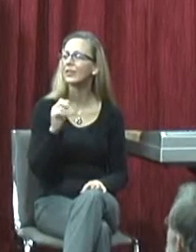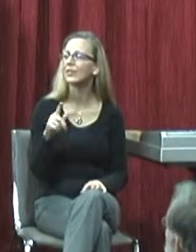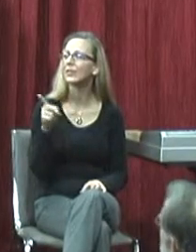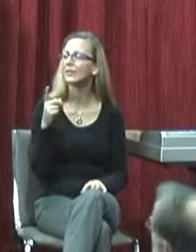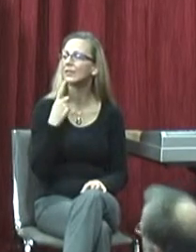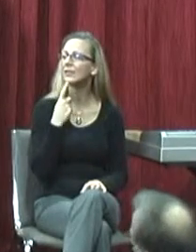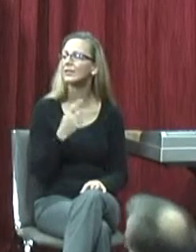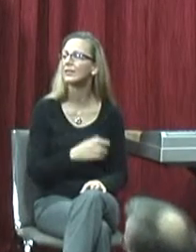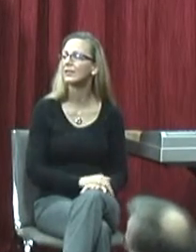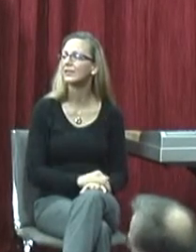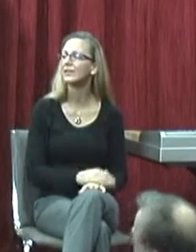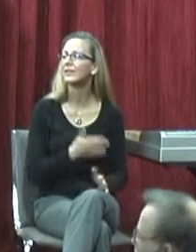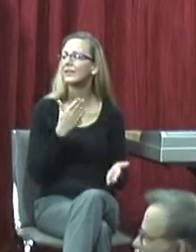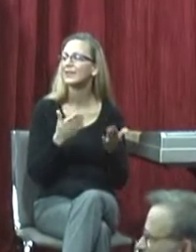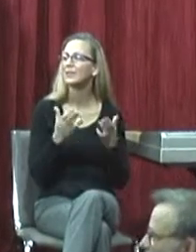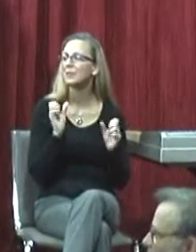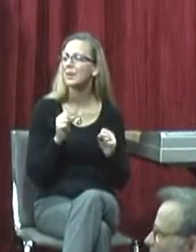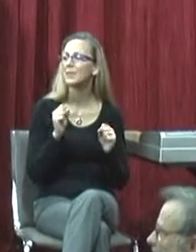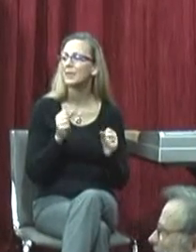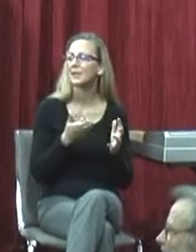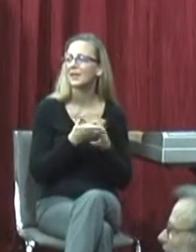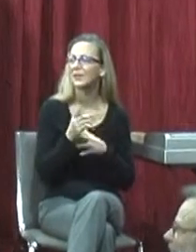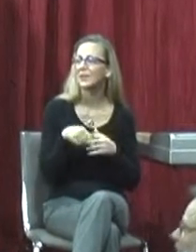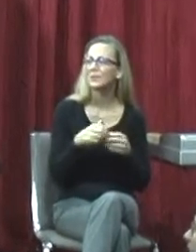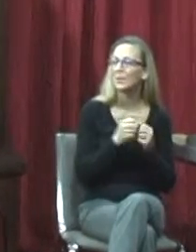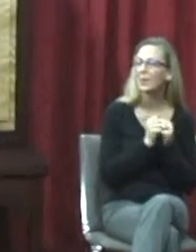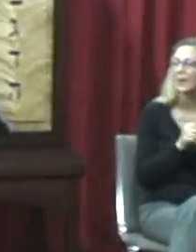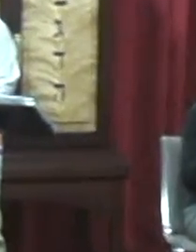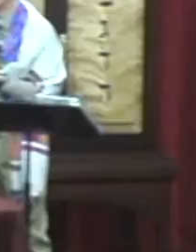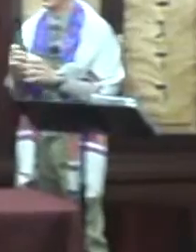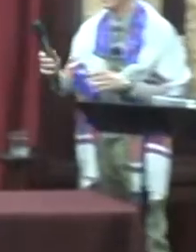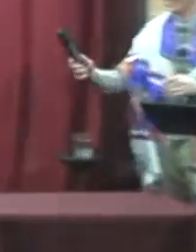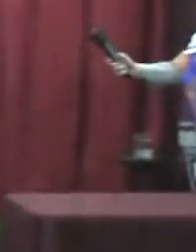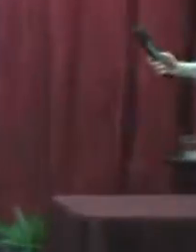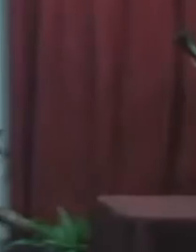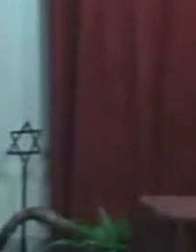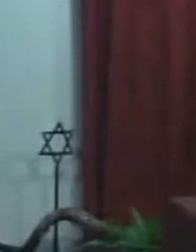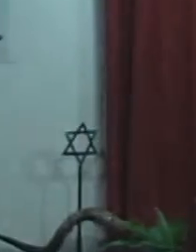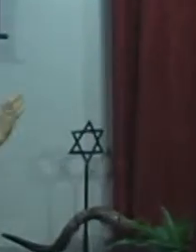Ethel said she might be able to get through this without crying, but we'll see.